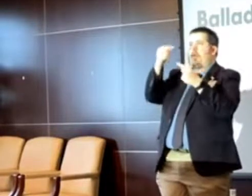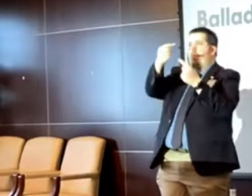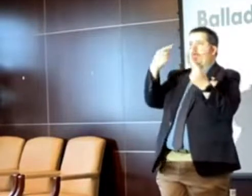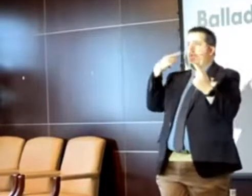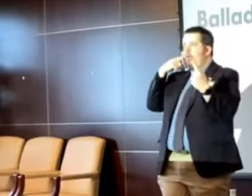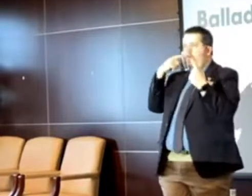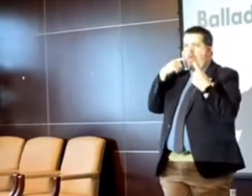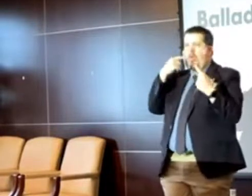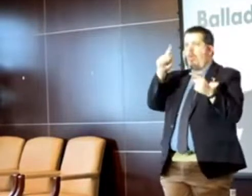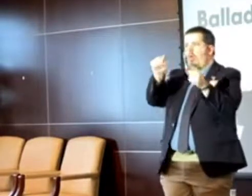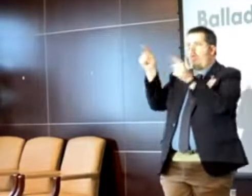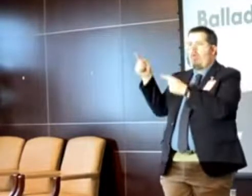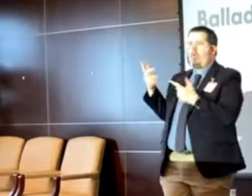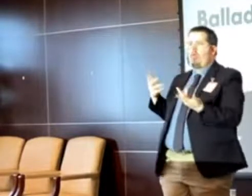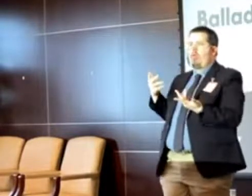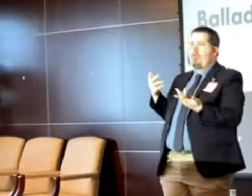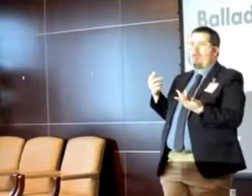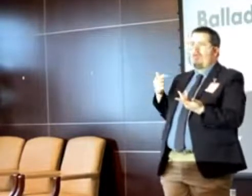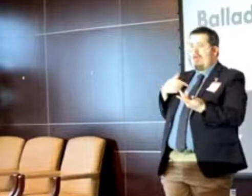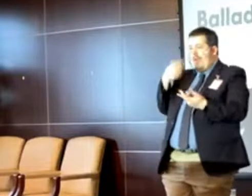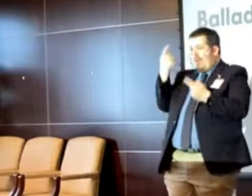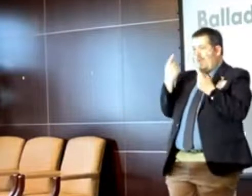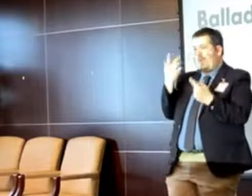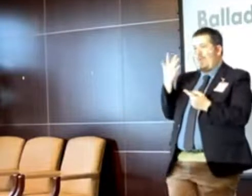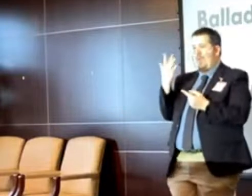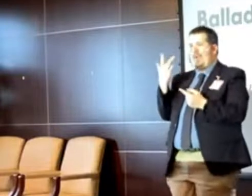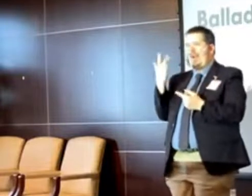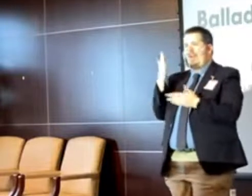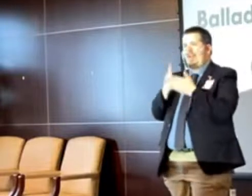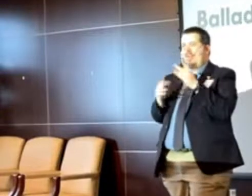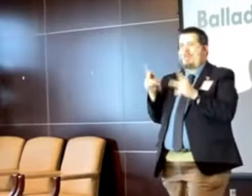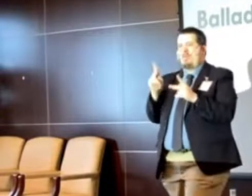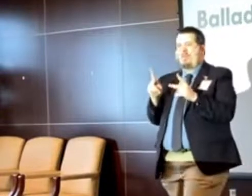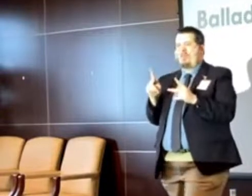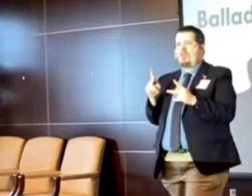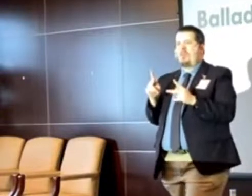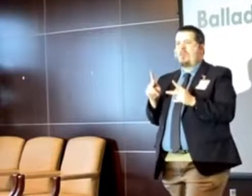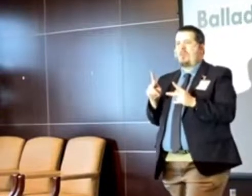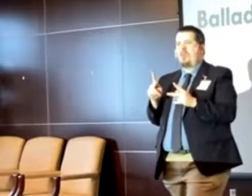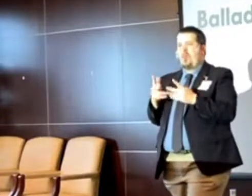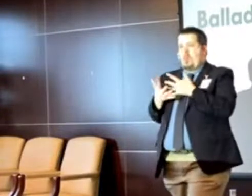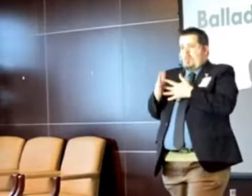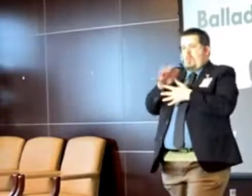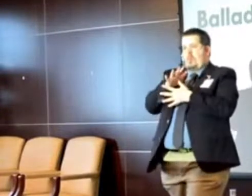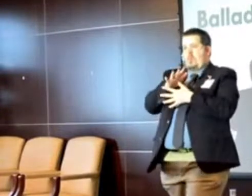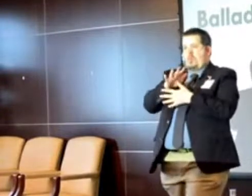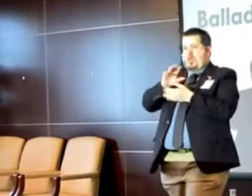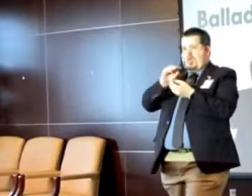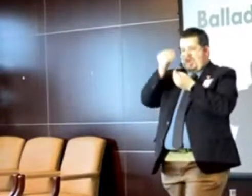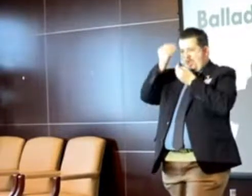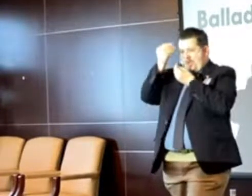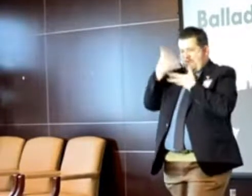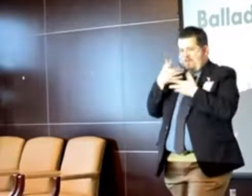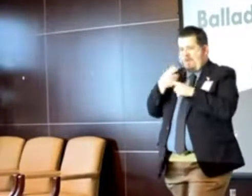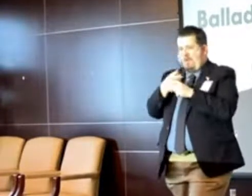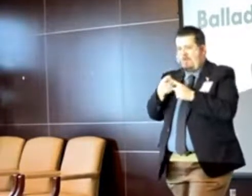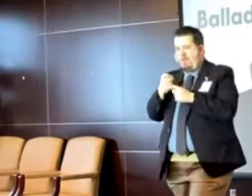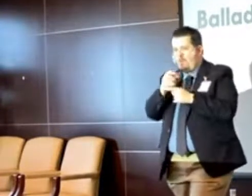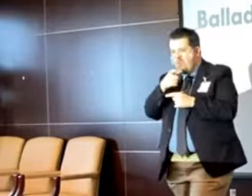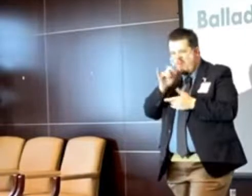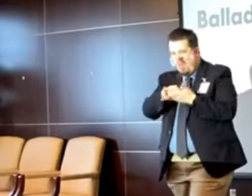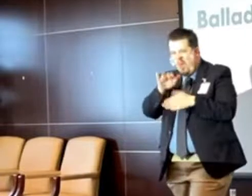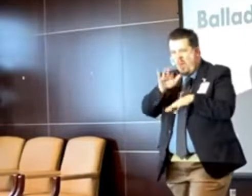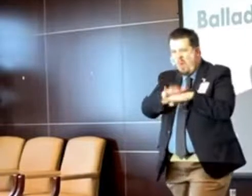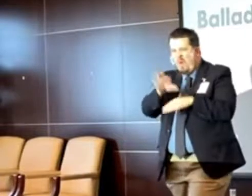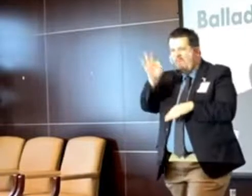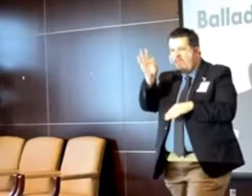now. And I've always wondered why some people would prioritize information they get from anonymous people on social